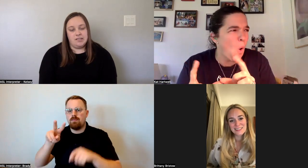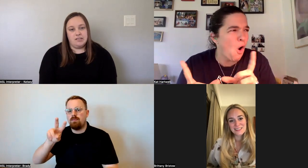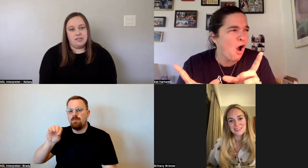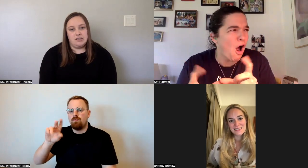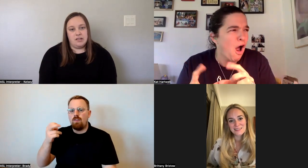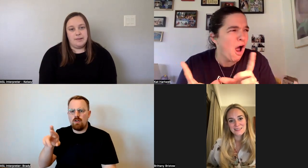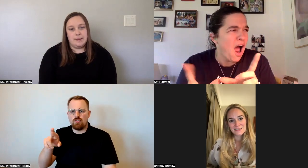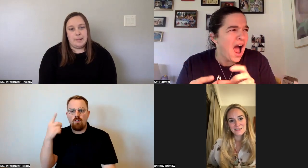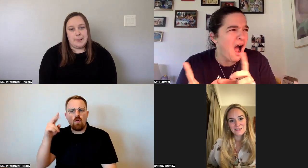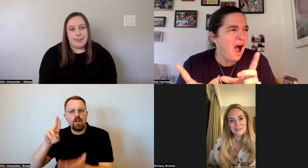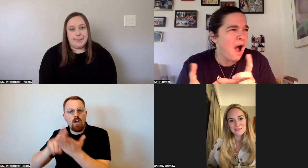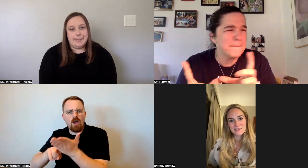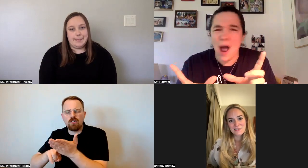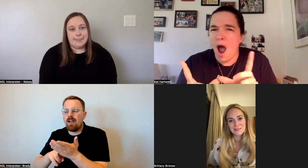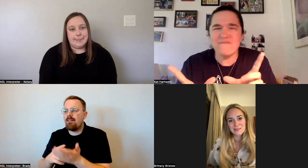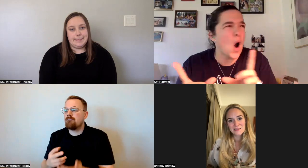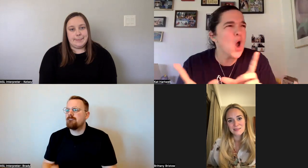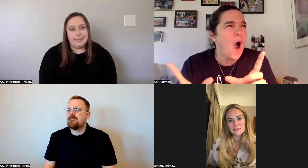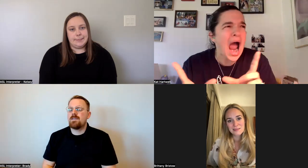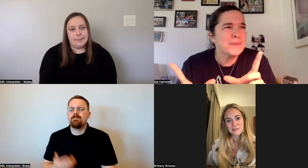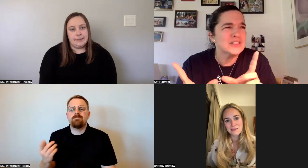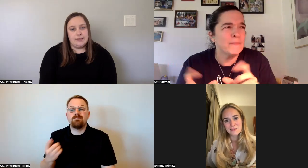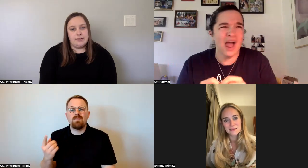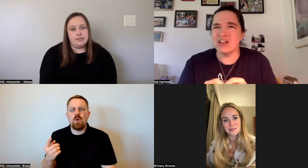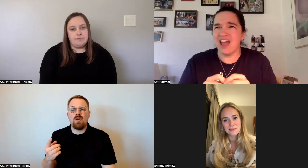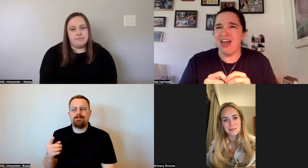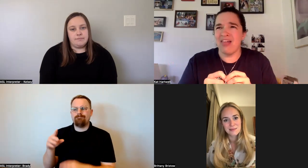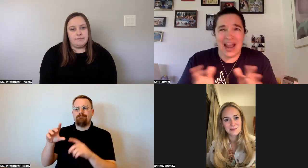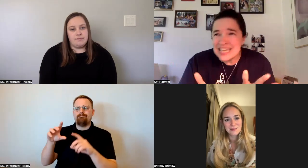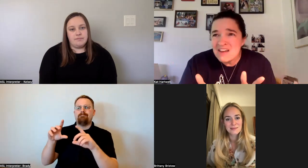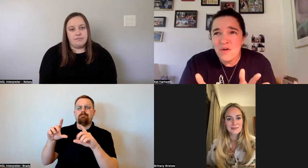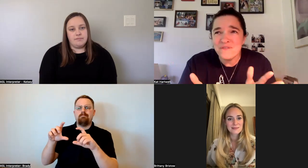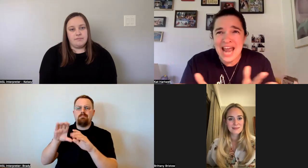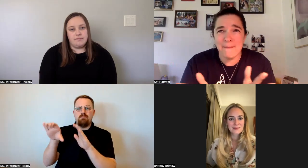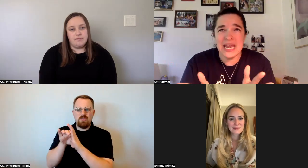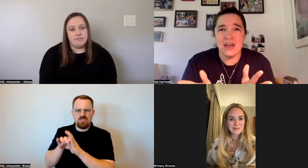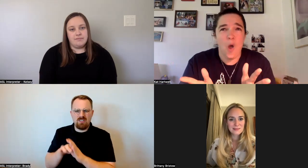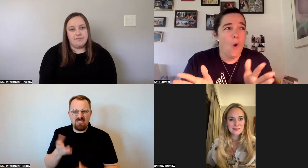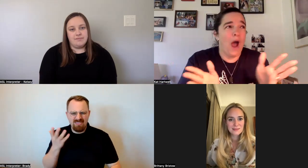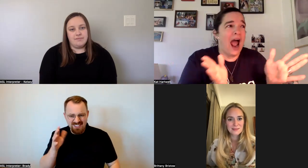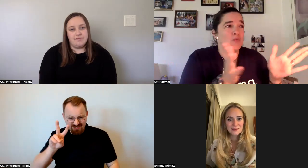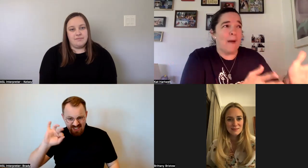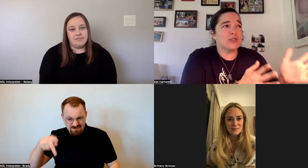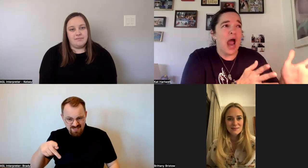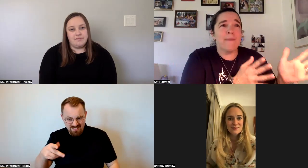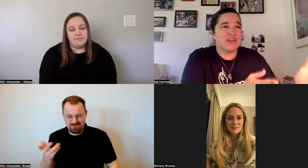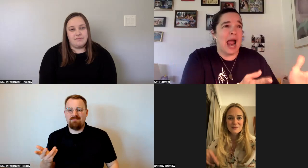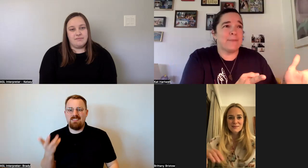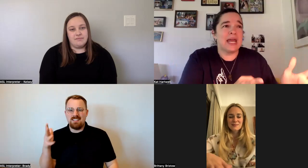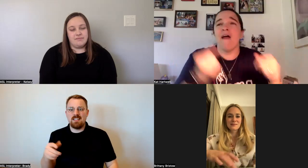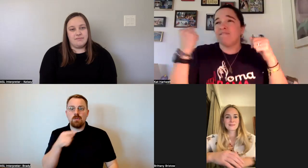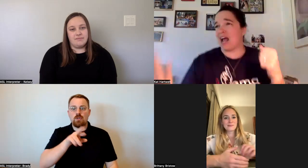autograph or a photo op or something like that. That's it for VIP. While